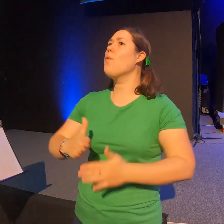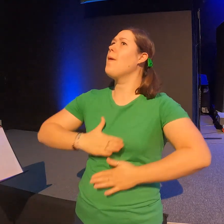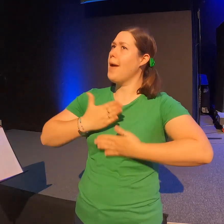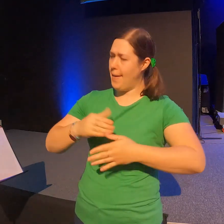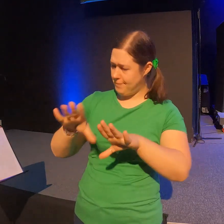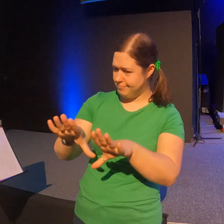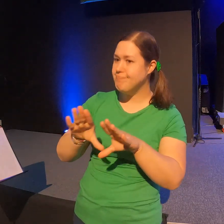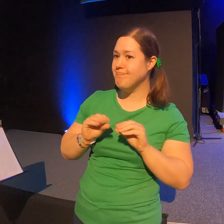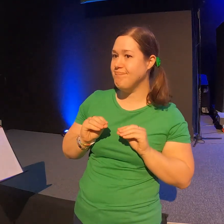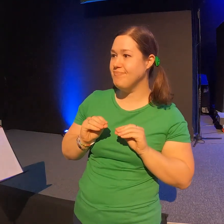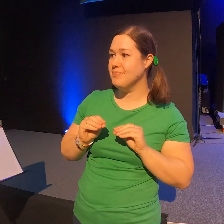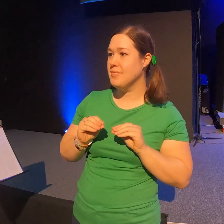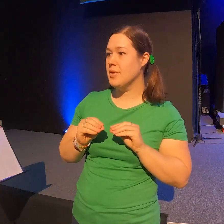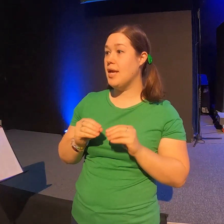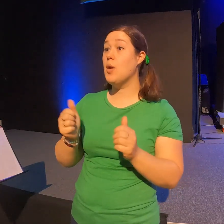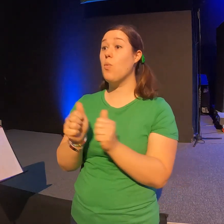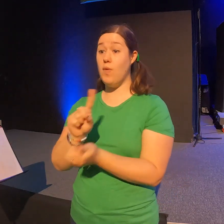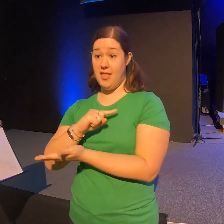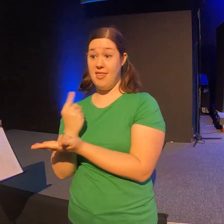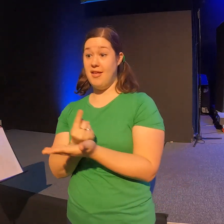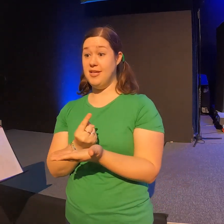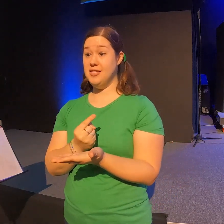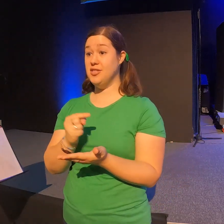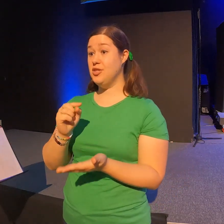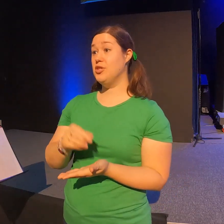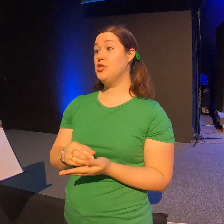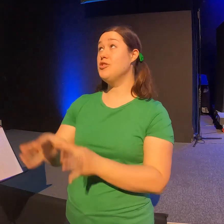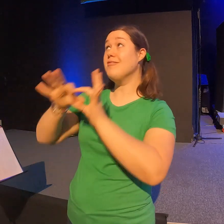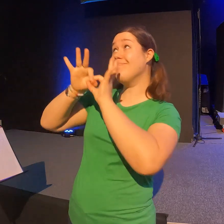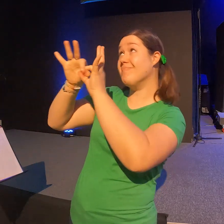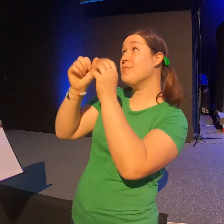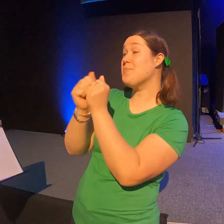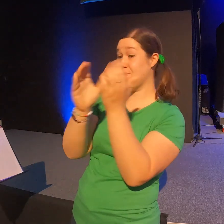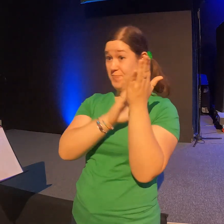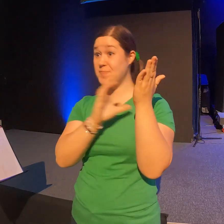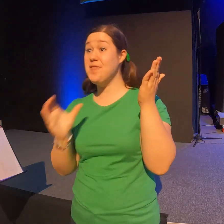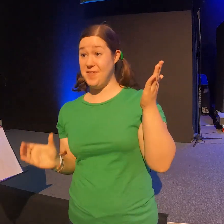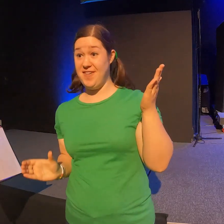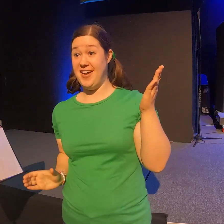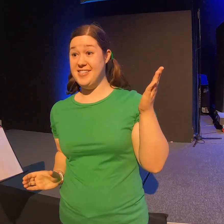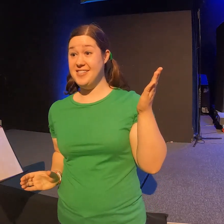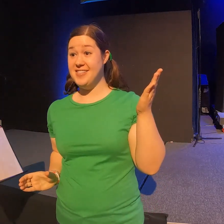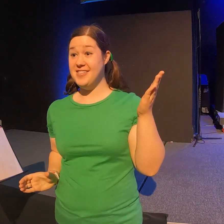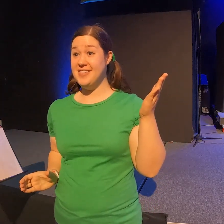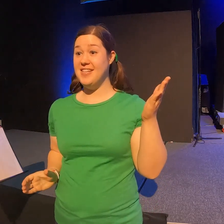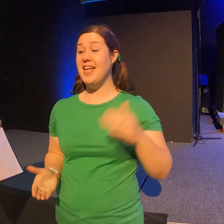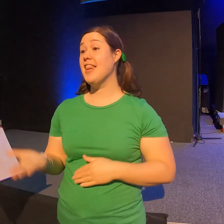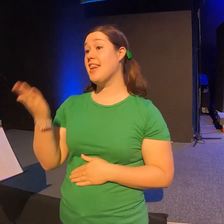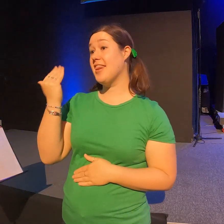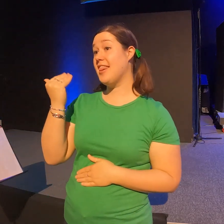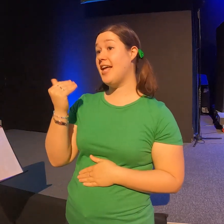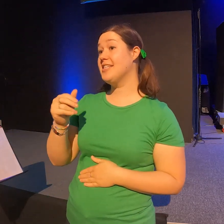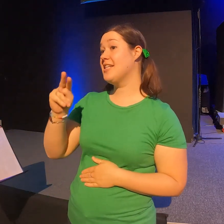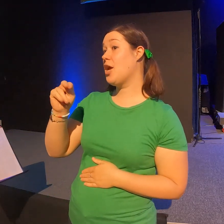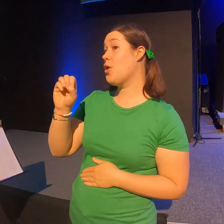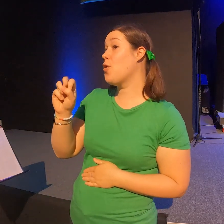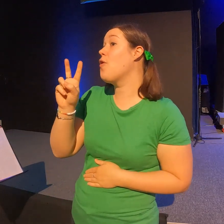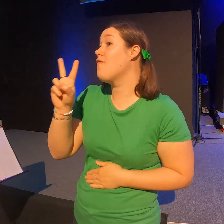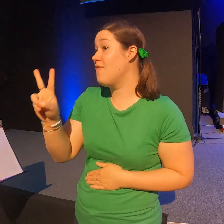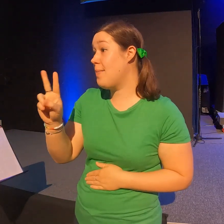came to know Christ. Amen? Amen. And not only that, last November, her new adoption